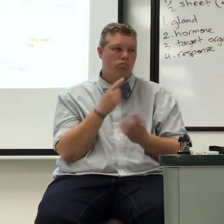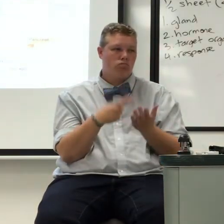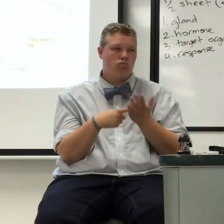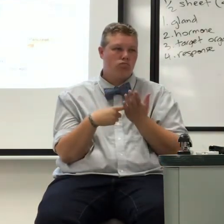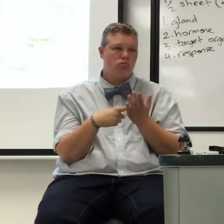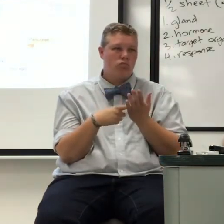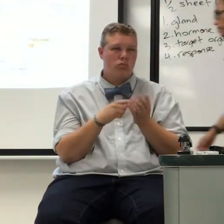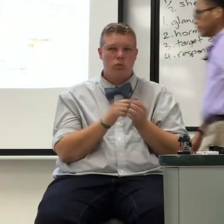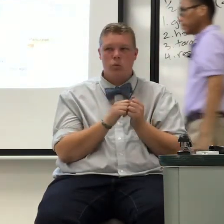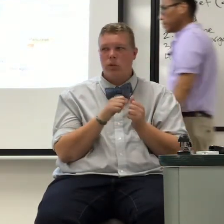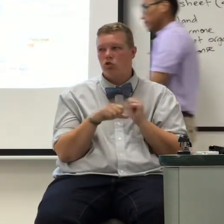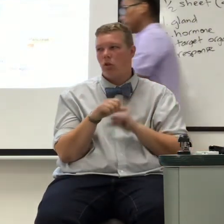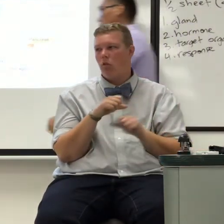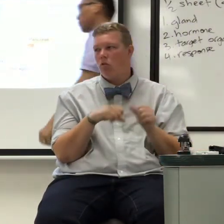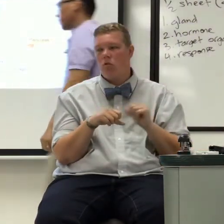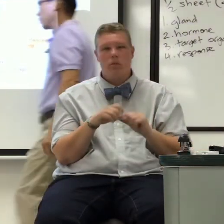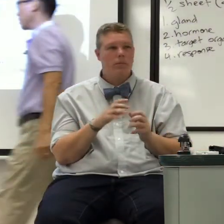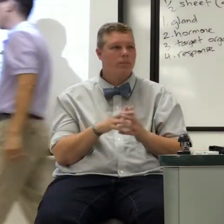time.